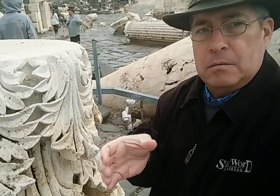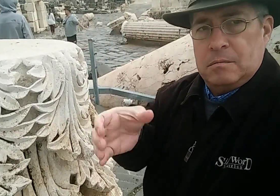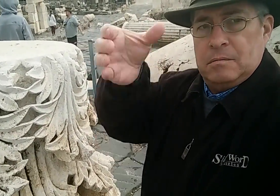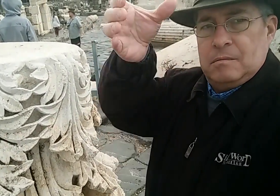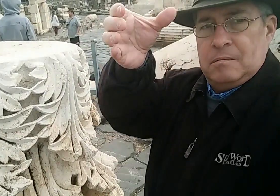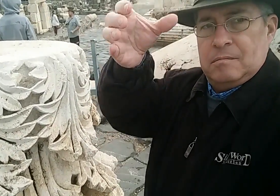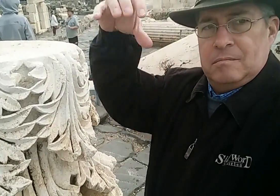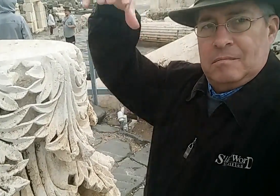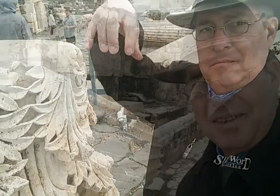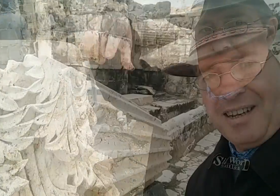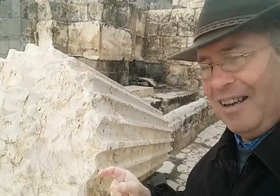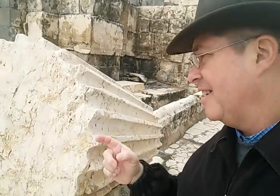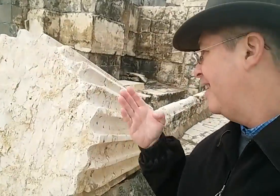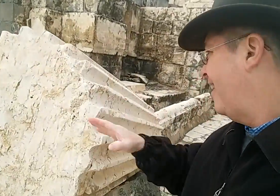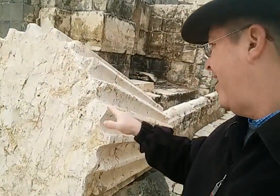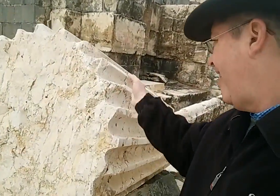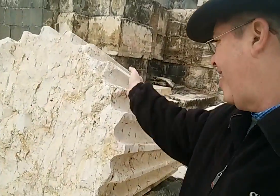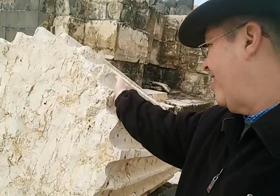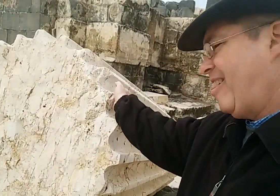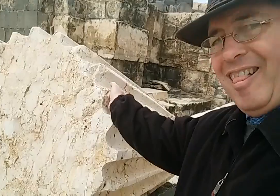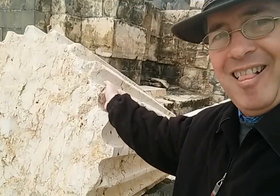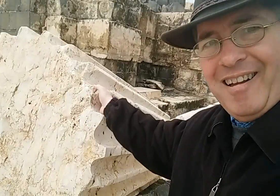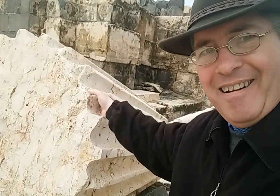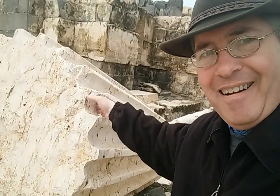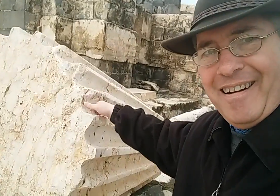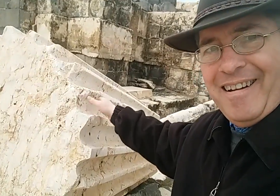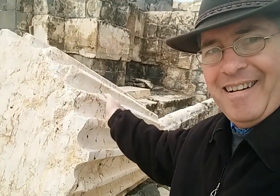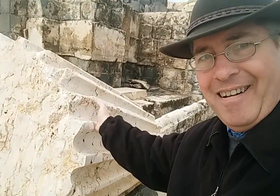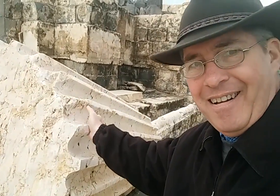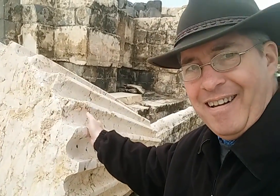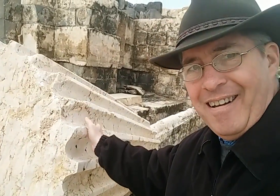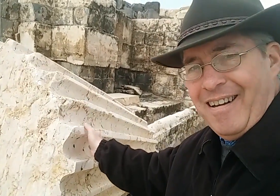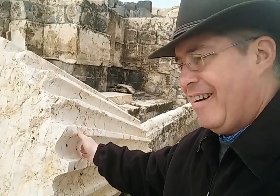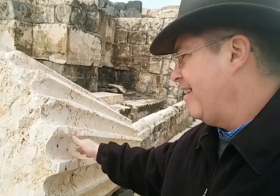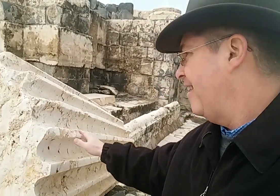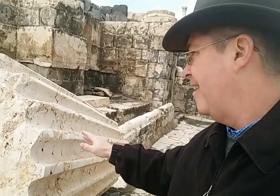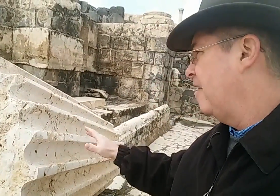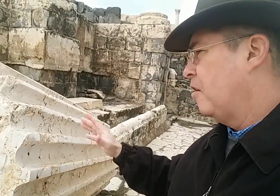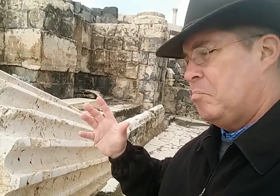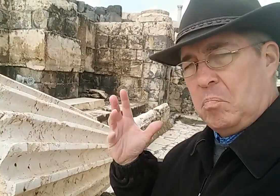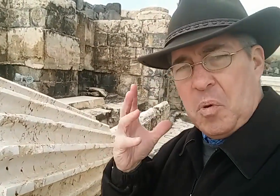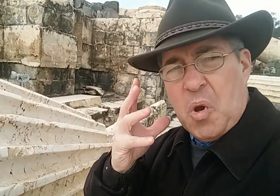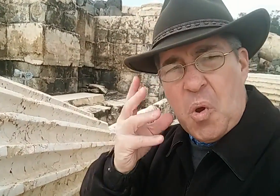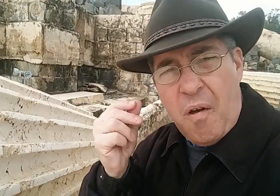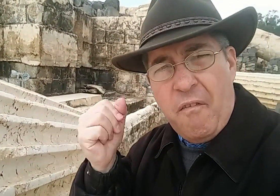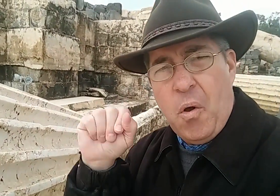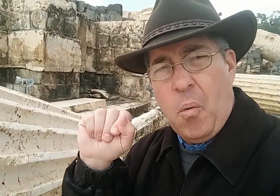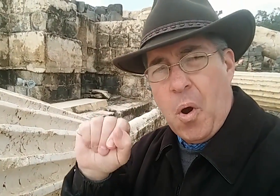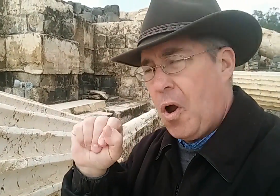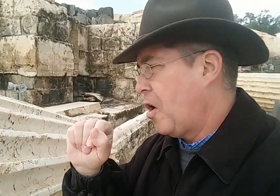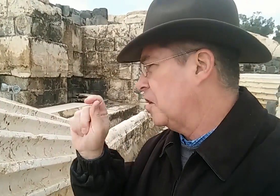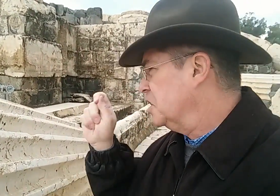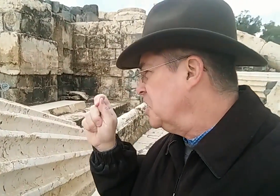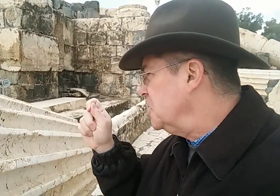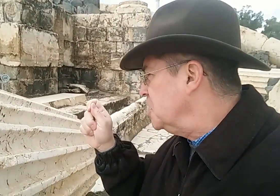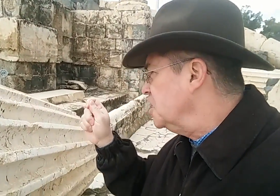top of one of those pillars. This is another kind of pillar, and notice the detail and the carvings there, how beautiful that is.